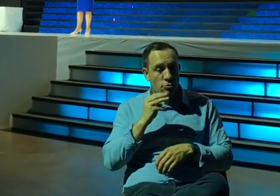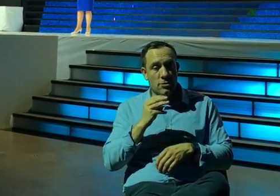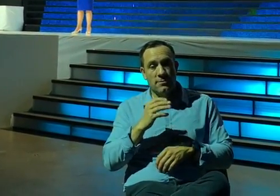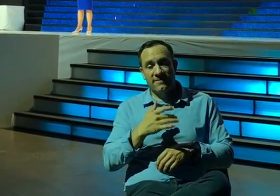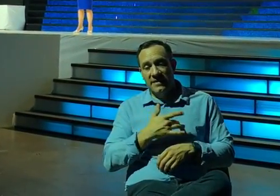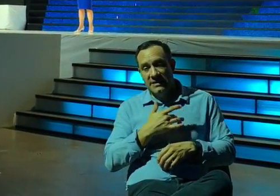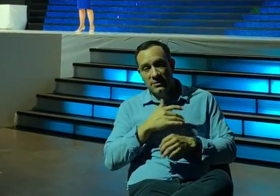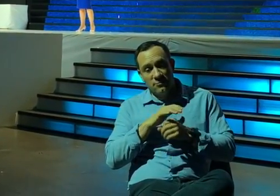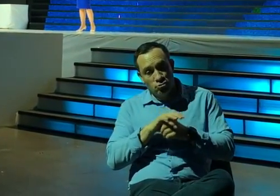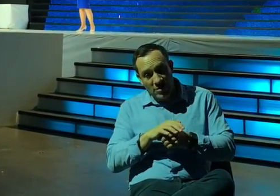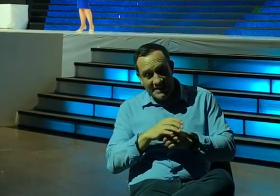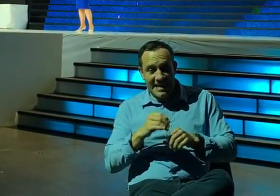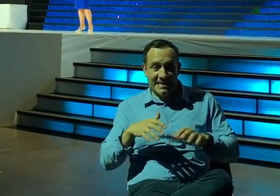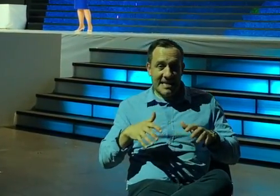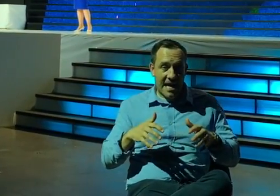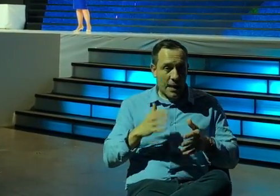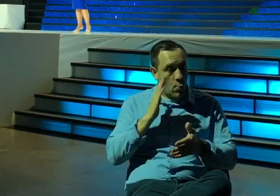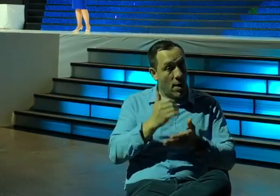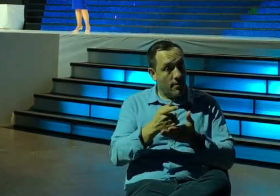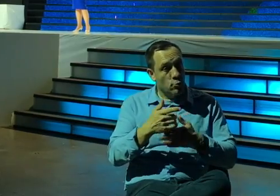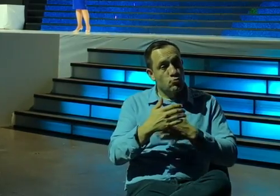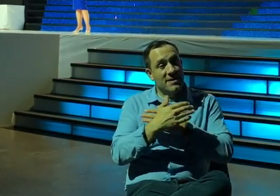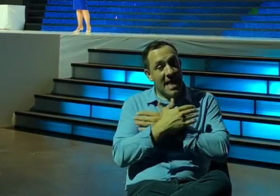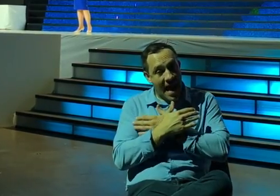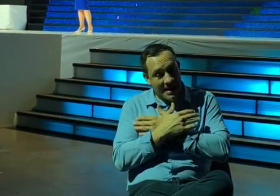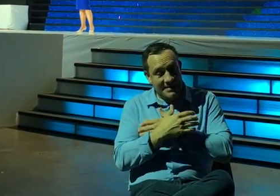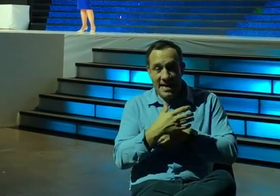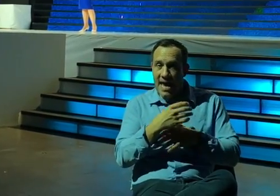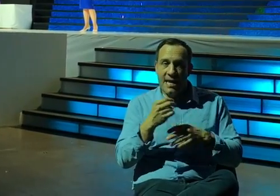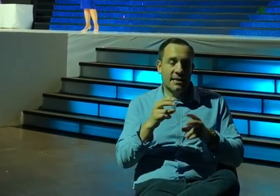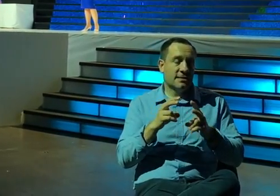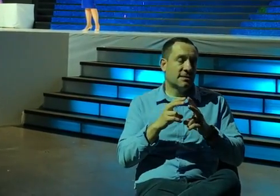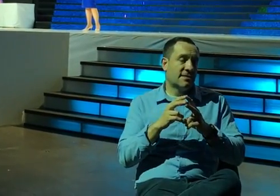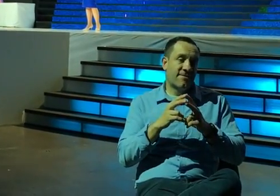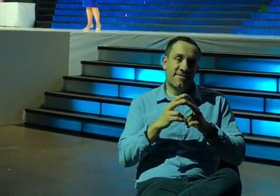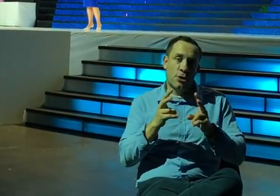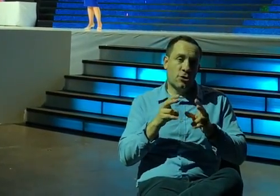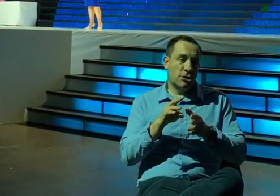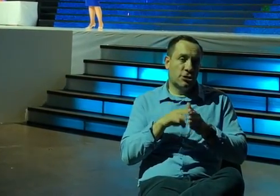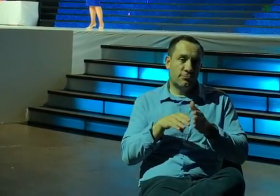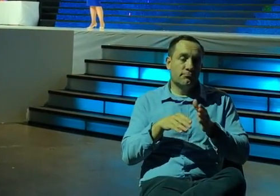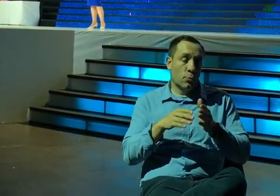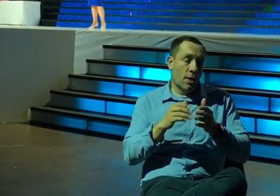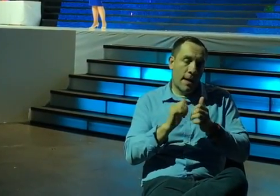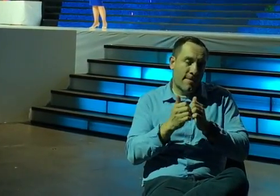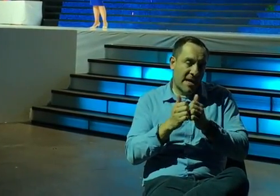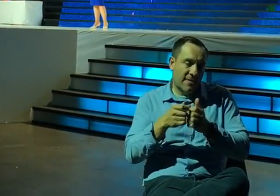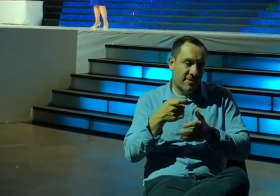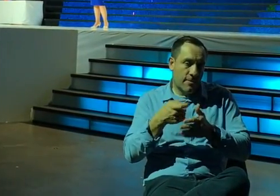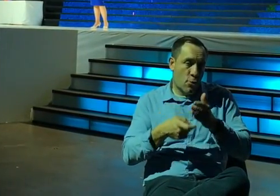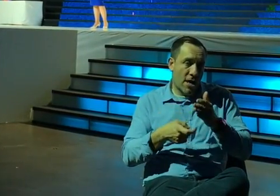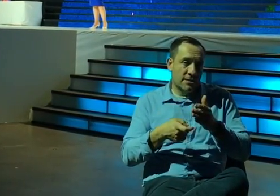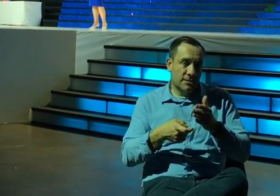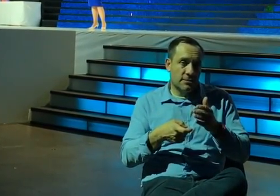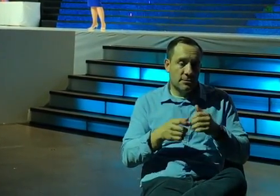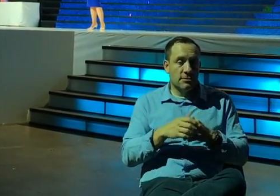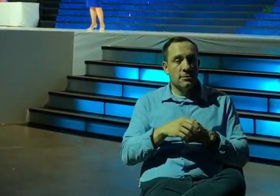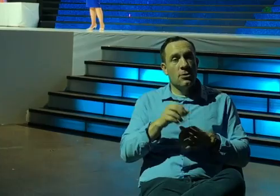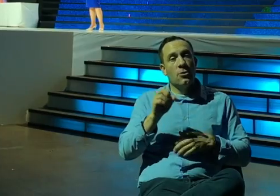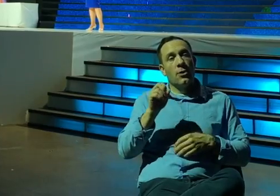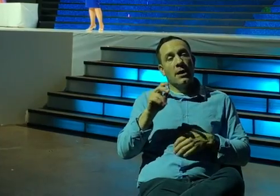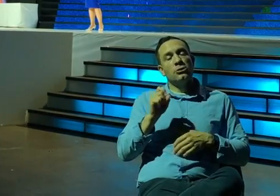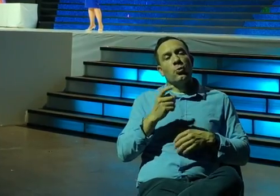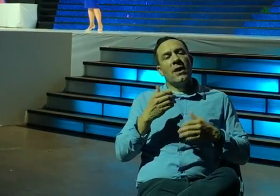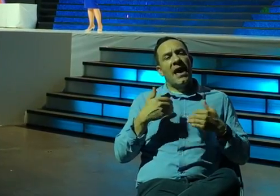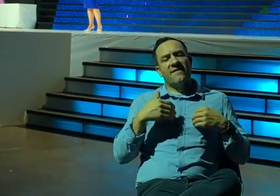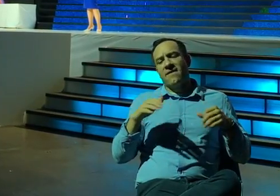anxiety, it will help you relax, and it's very competitively priced. Now, we have a full suite of tools to support